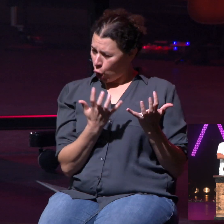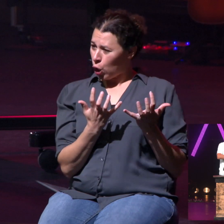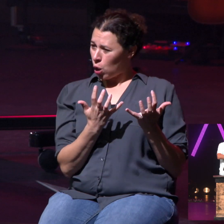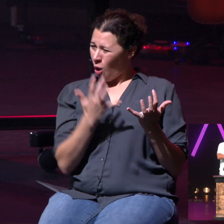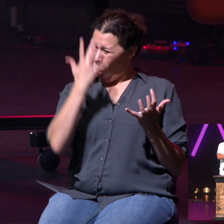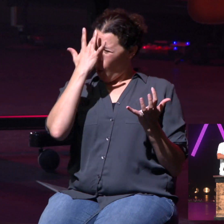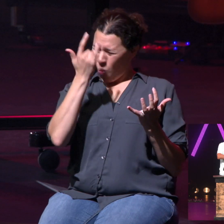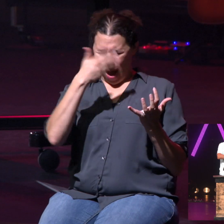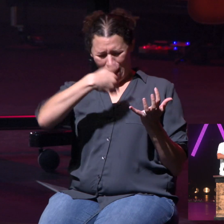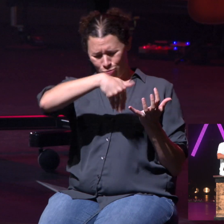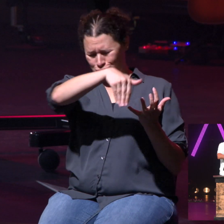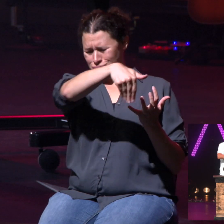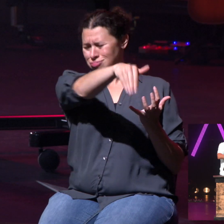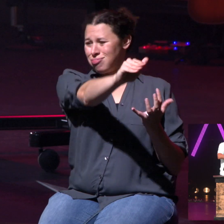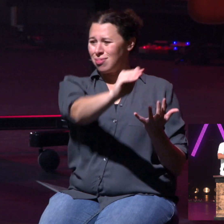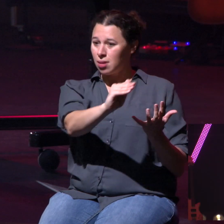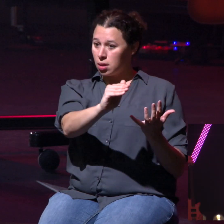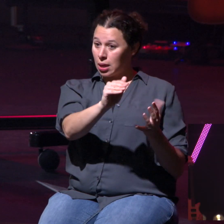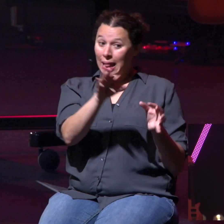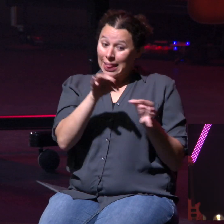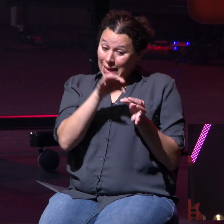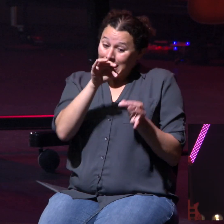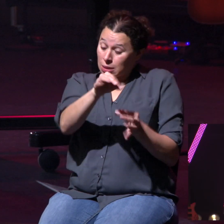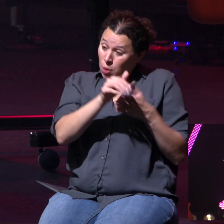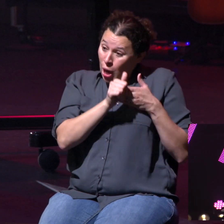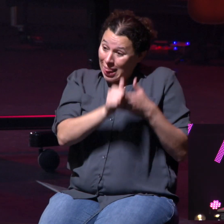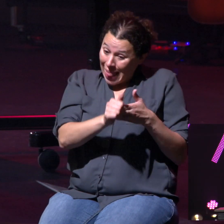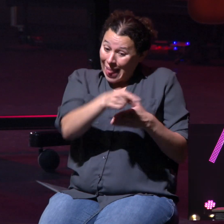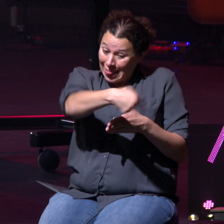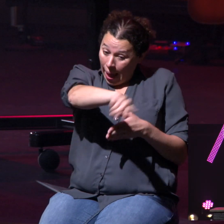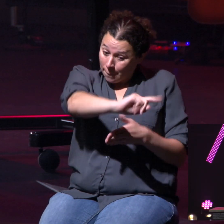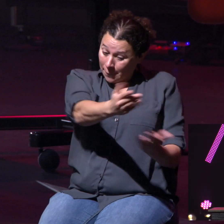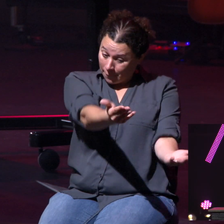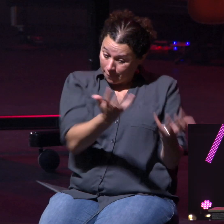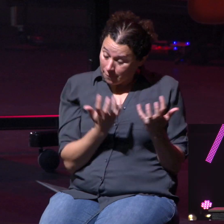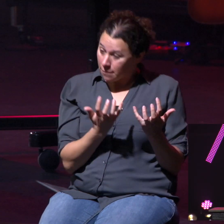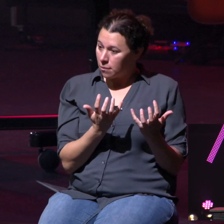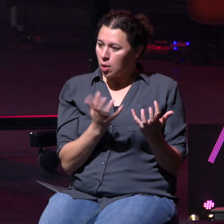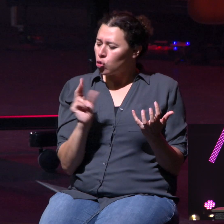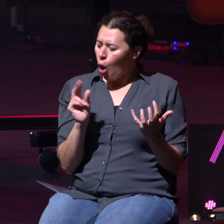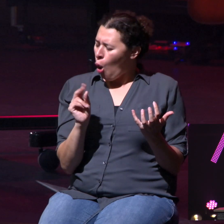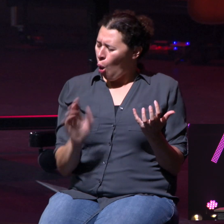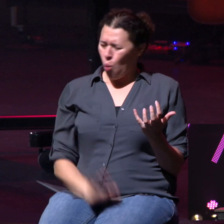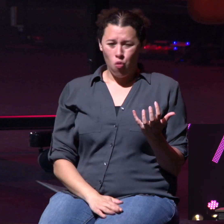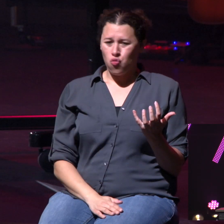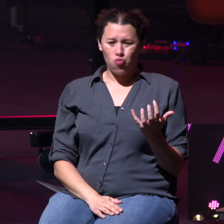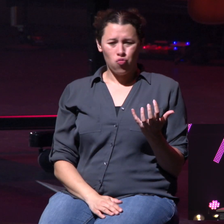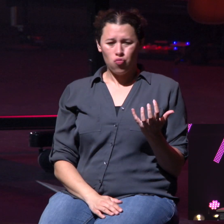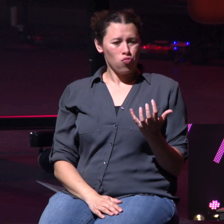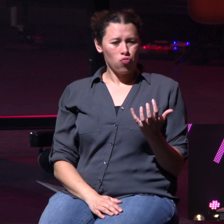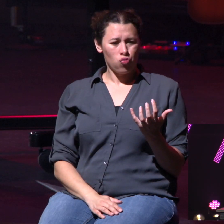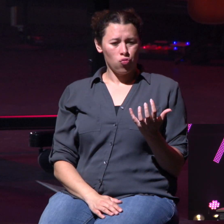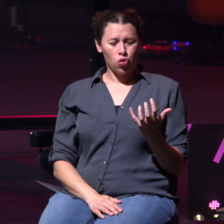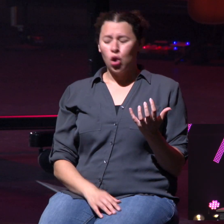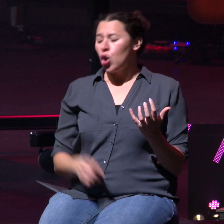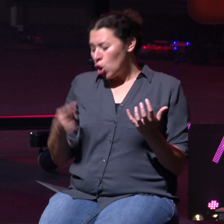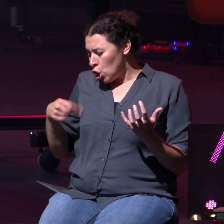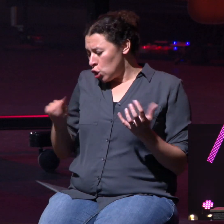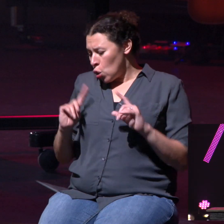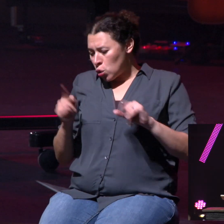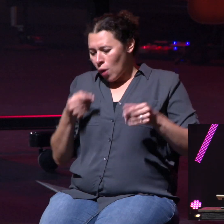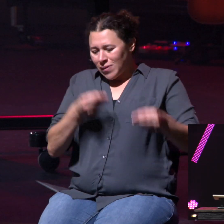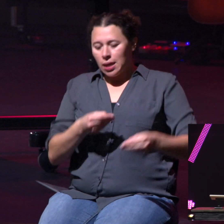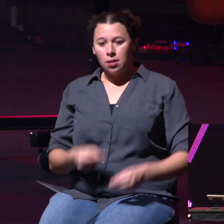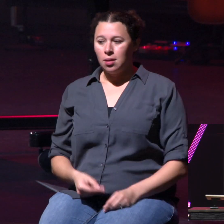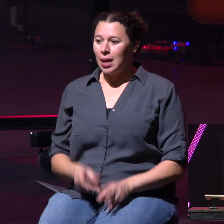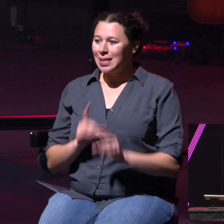you. He says, send them away. I want you to go to them and feed them. But the disciples have got to be thinking, we just